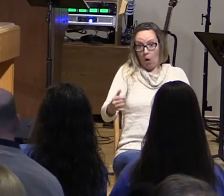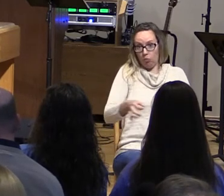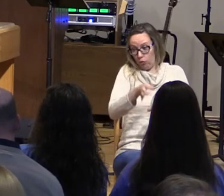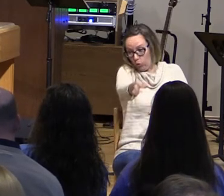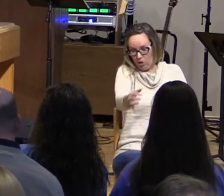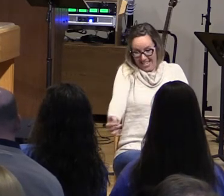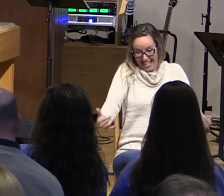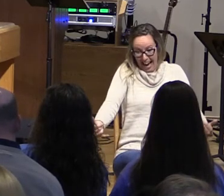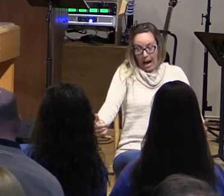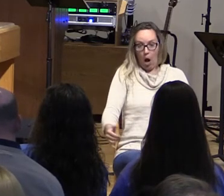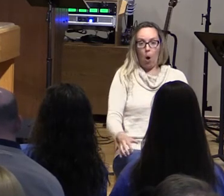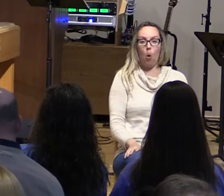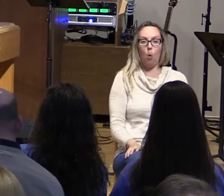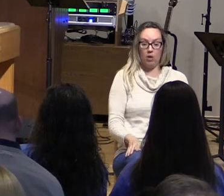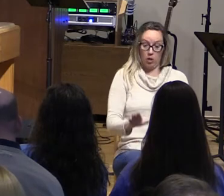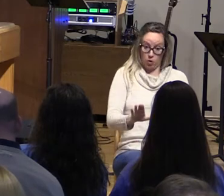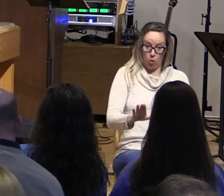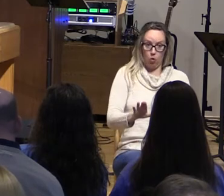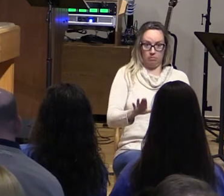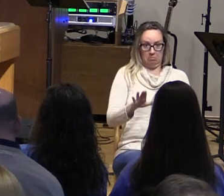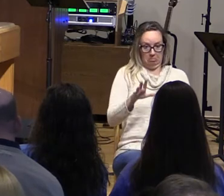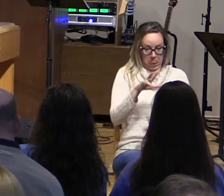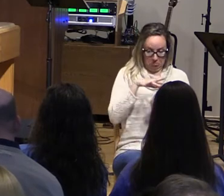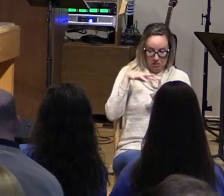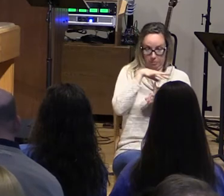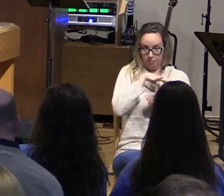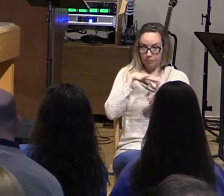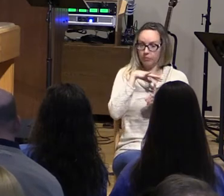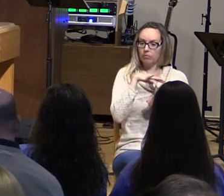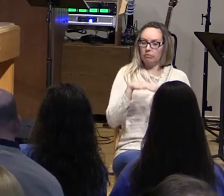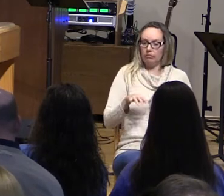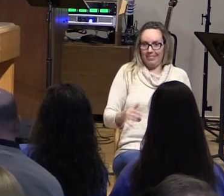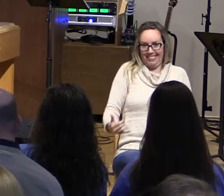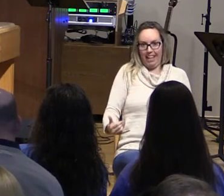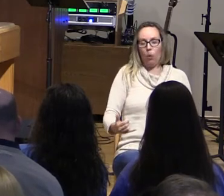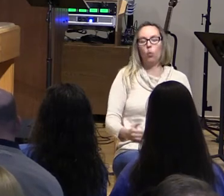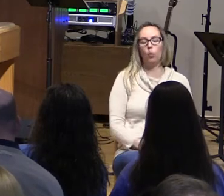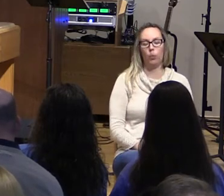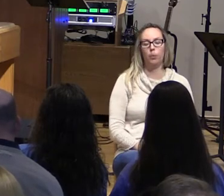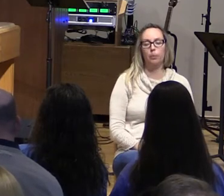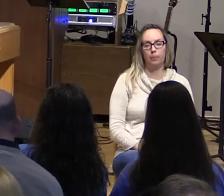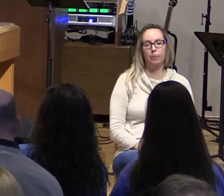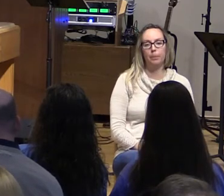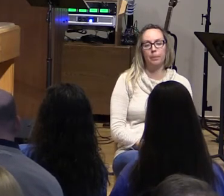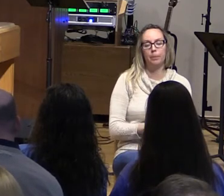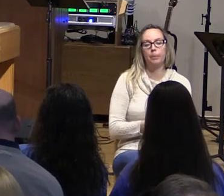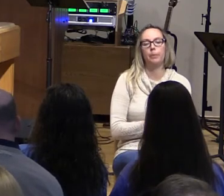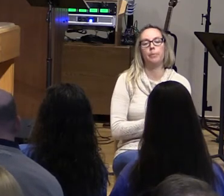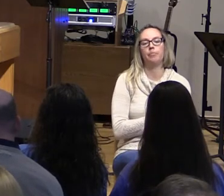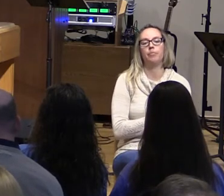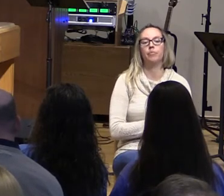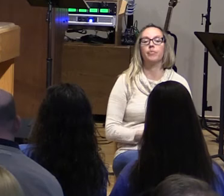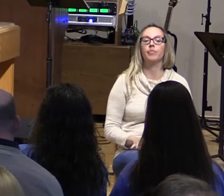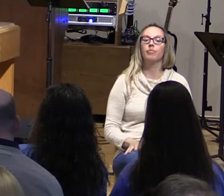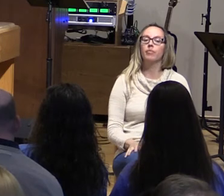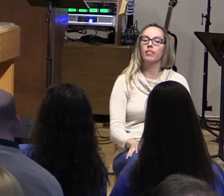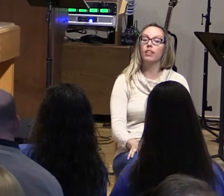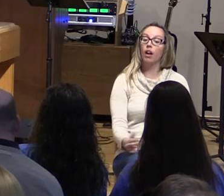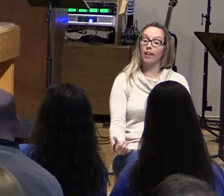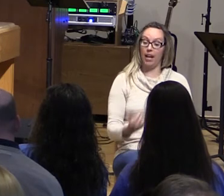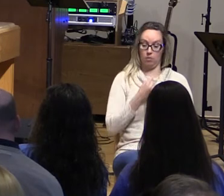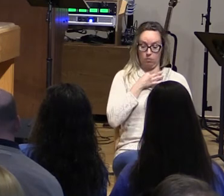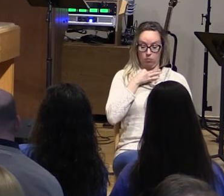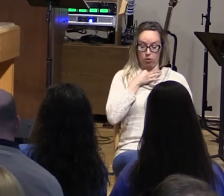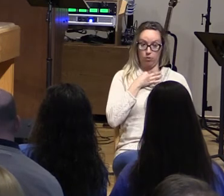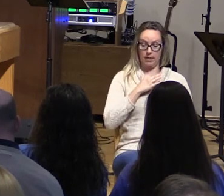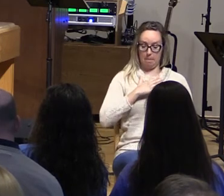front of you. Right here in your midst is the harvest. And I wonder how many times I've been